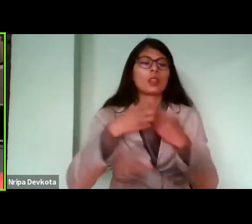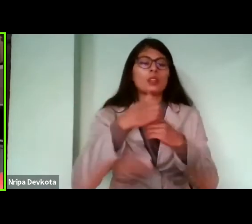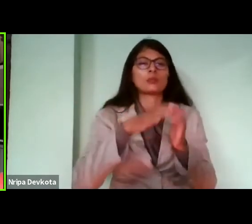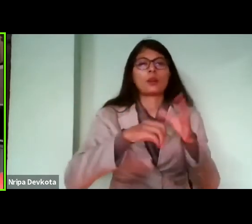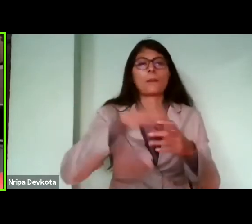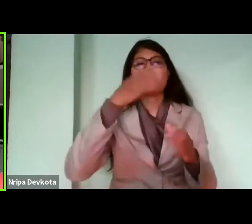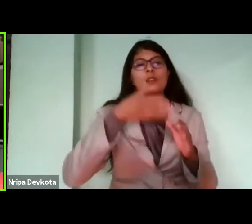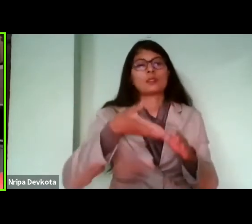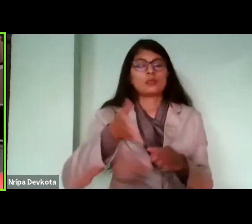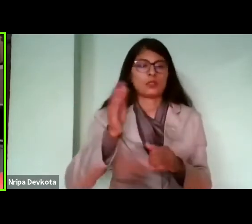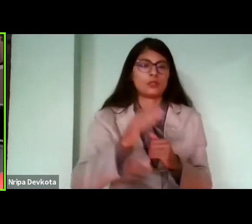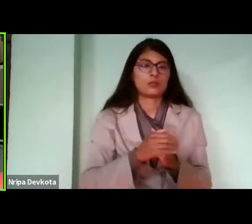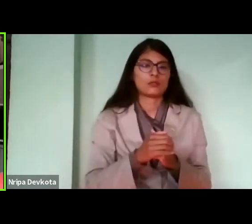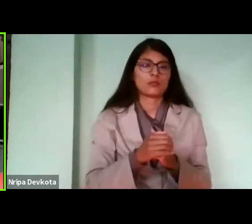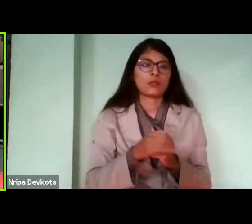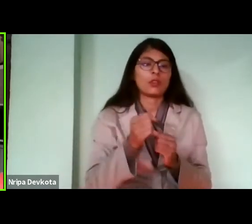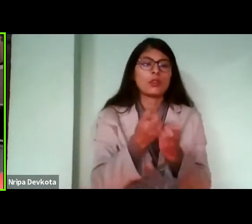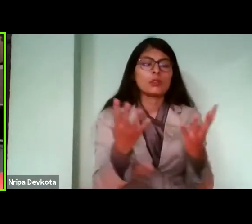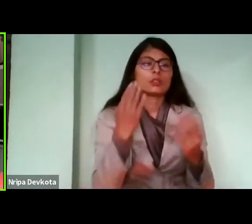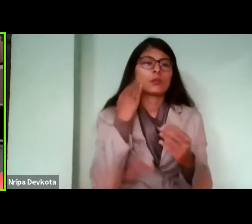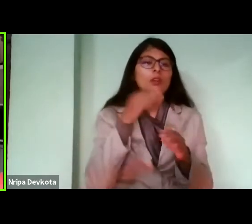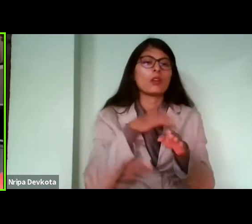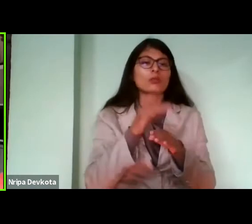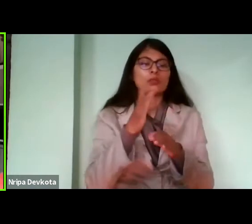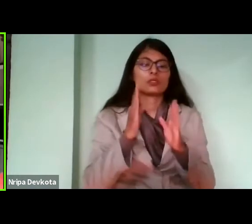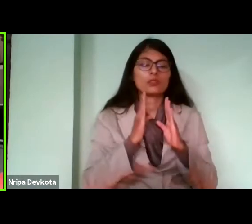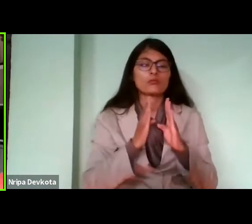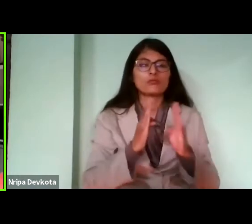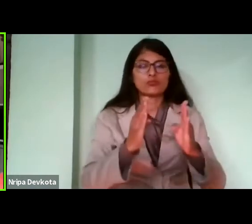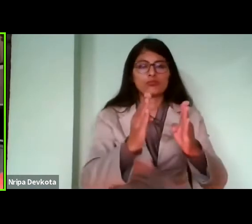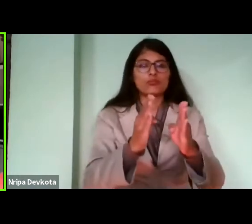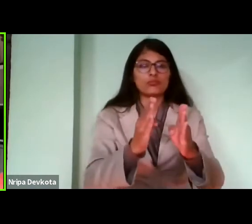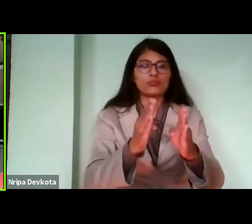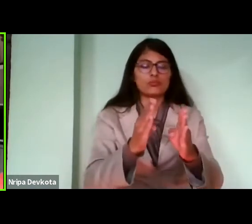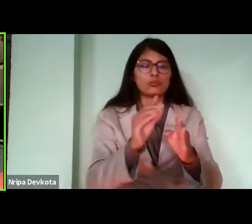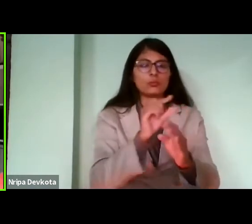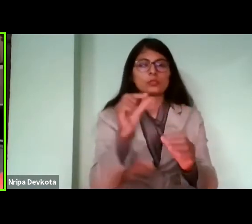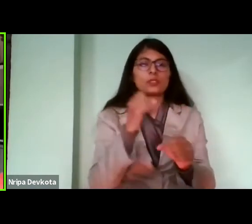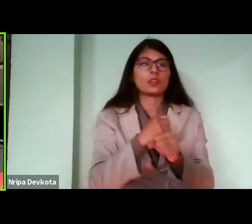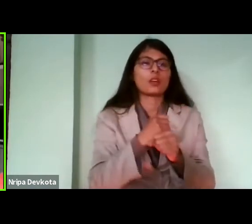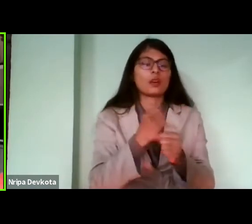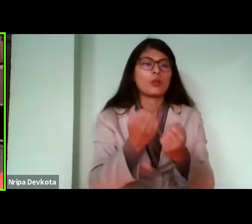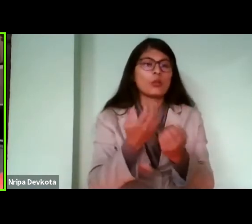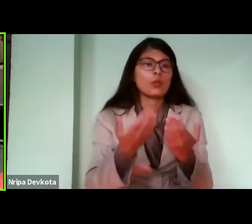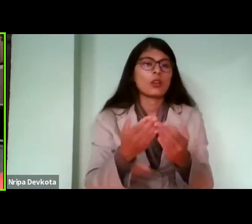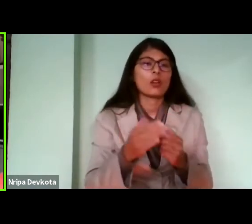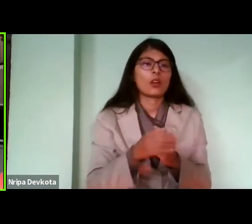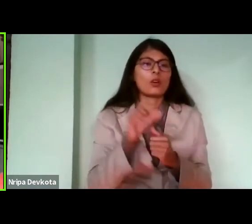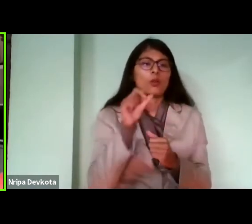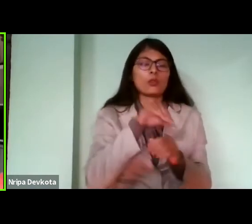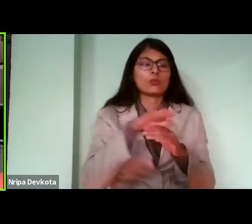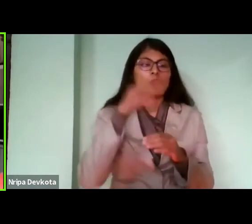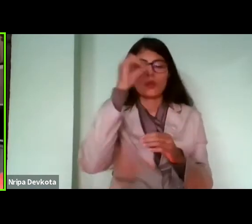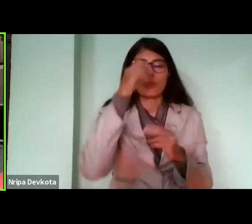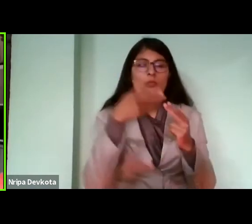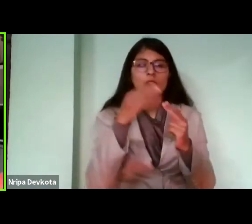that narrow edge of having been trafficked do not identify as that